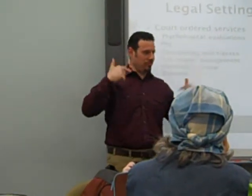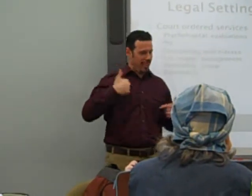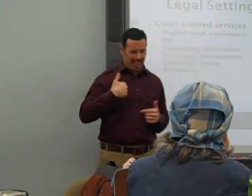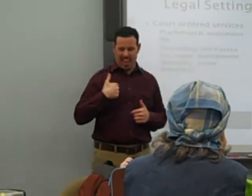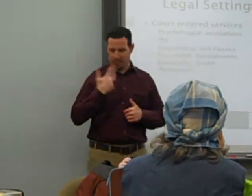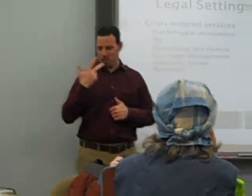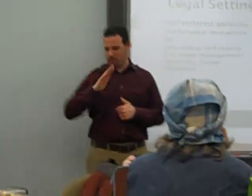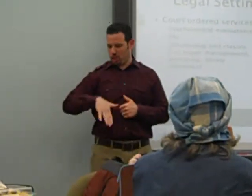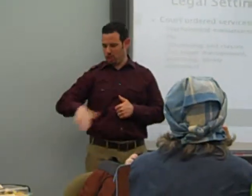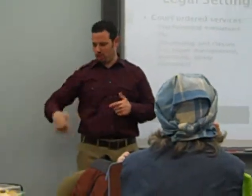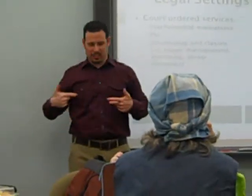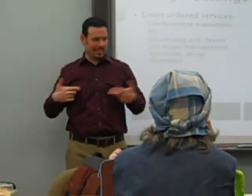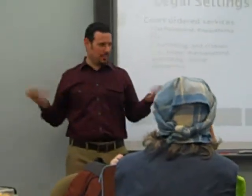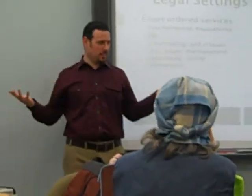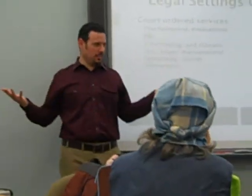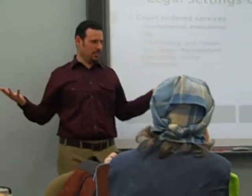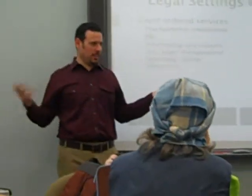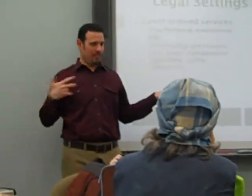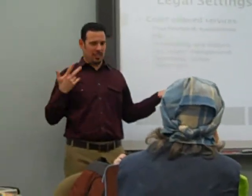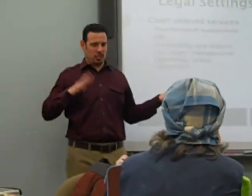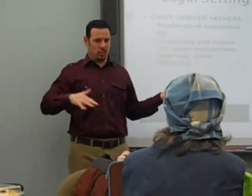Part of the curriculum is that you need to think about what actually happens.